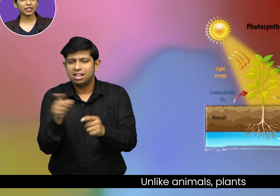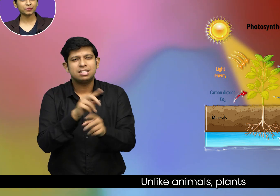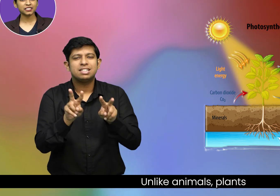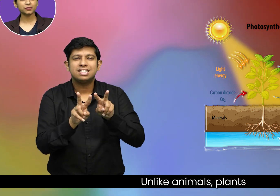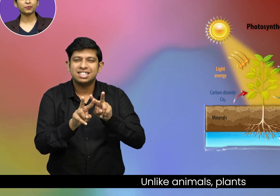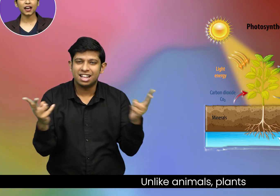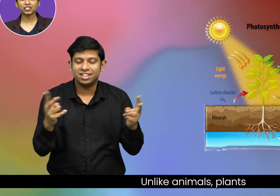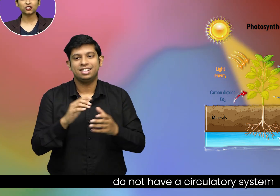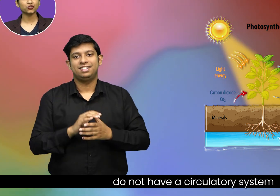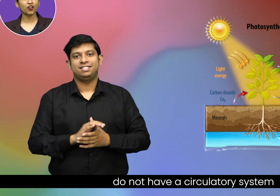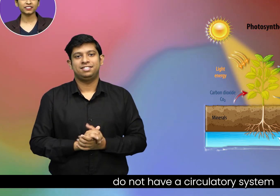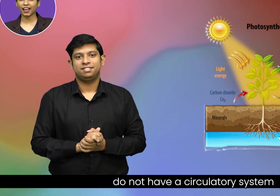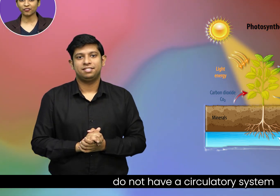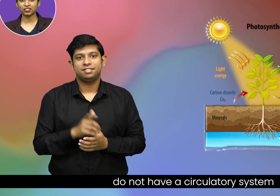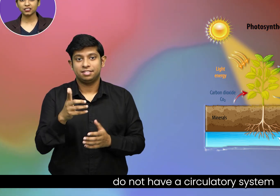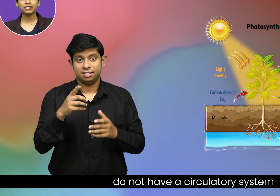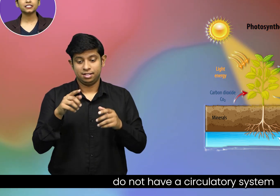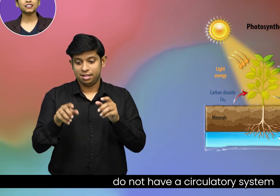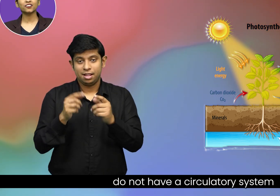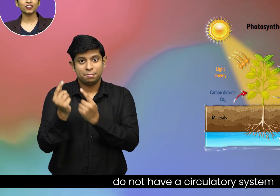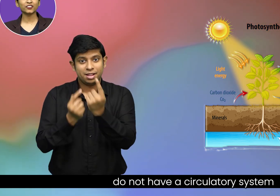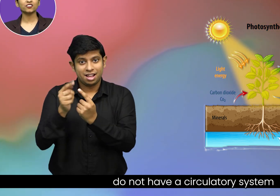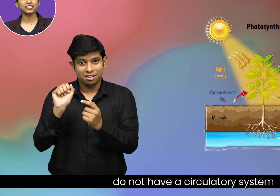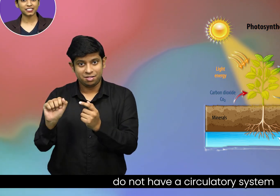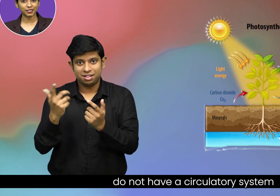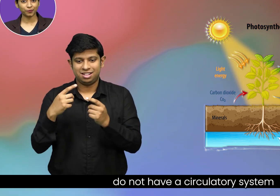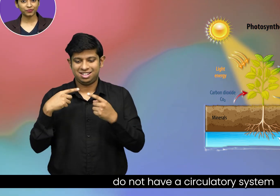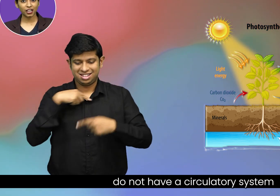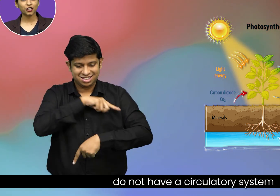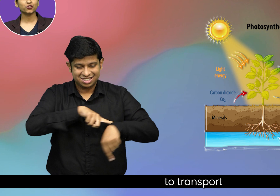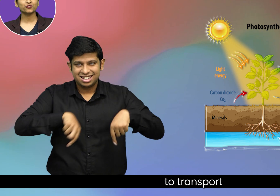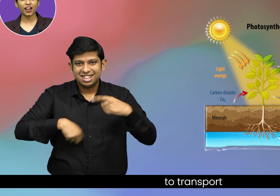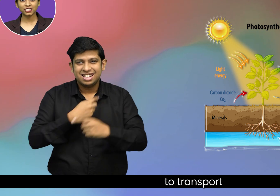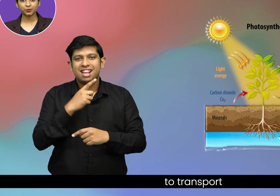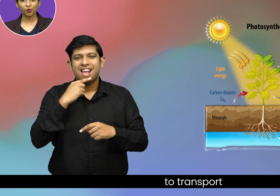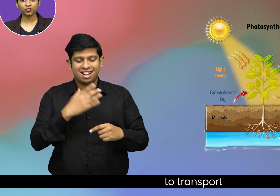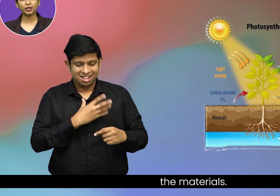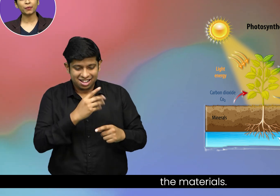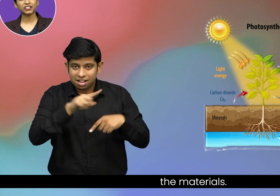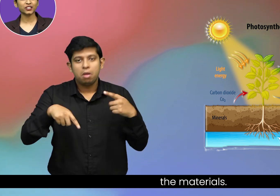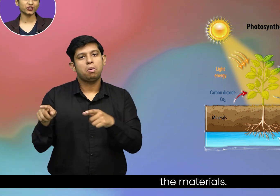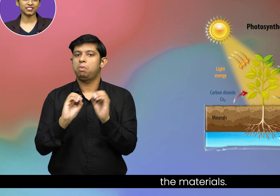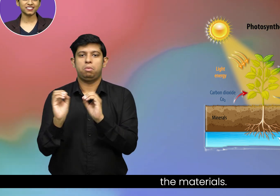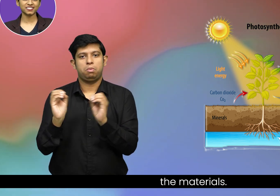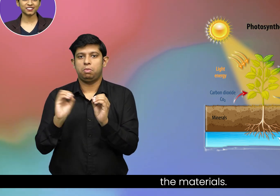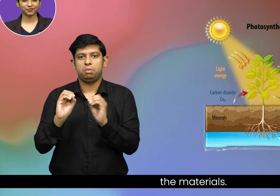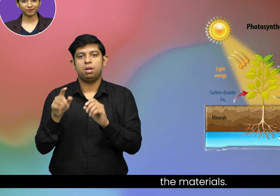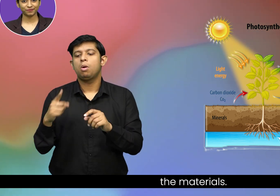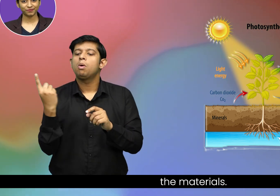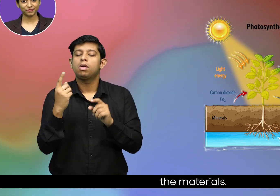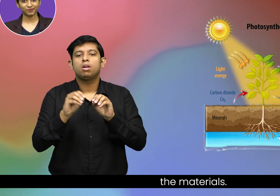Unlike animals, plants do not have a circulatory system to transport the